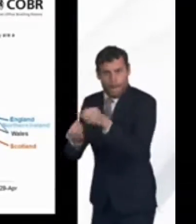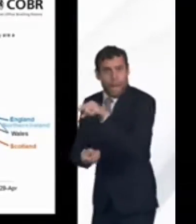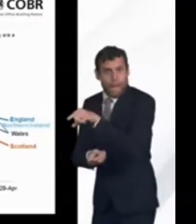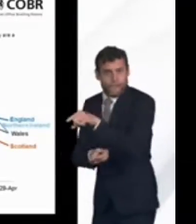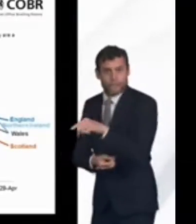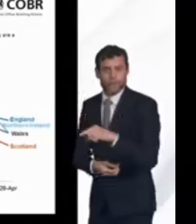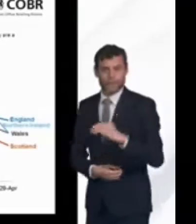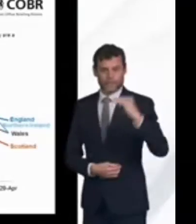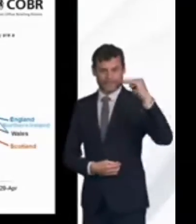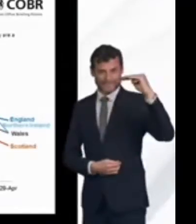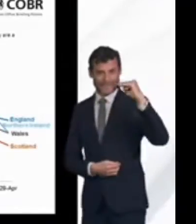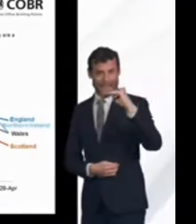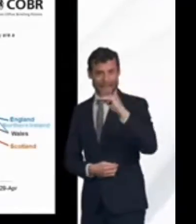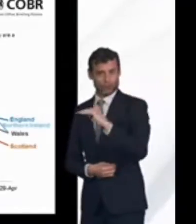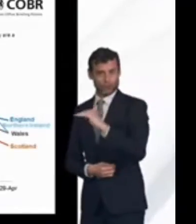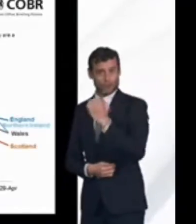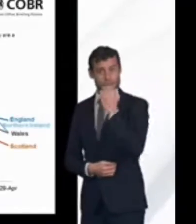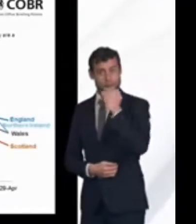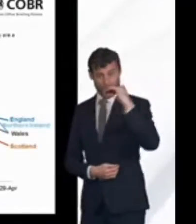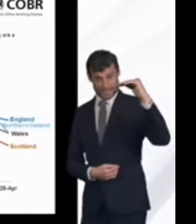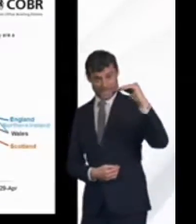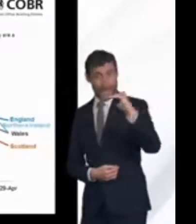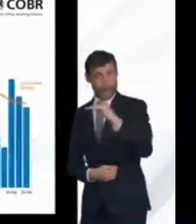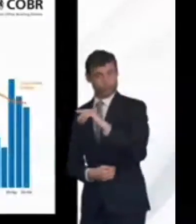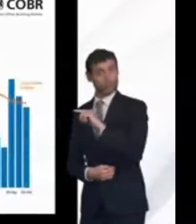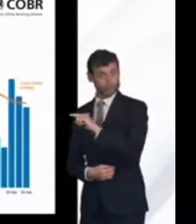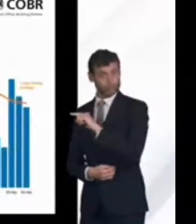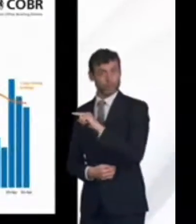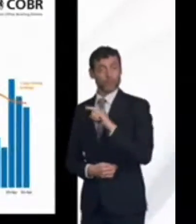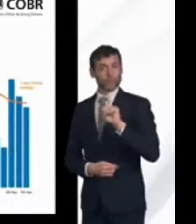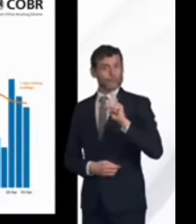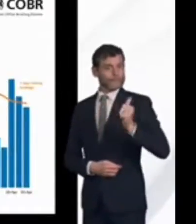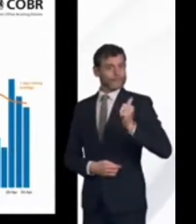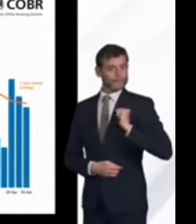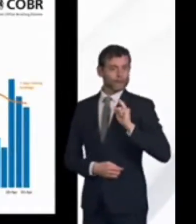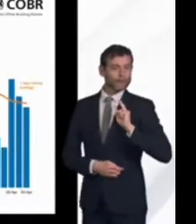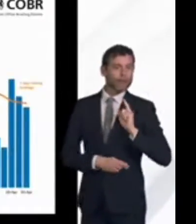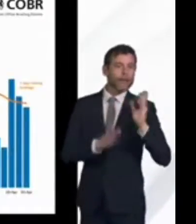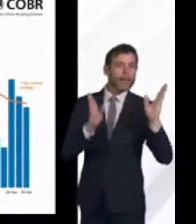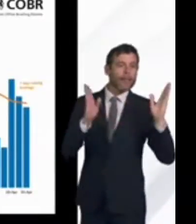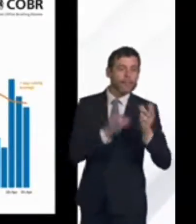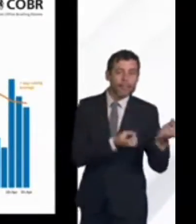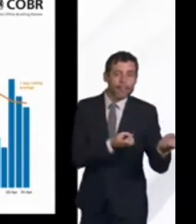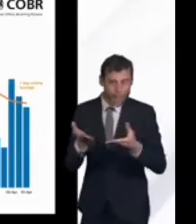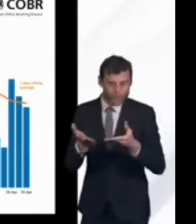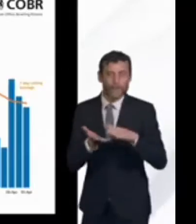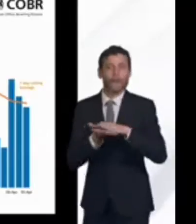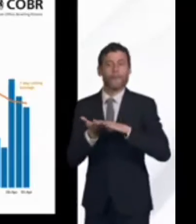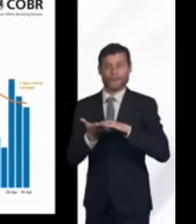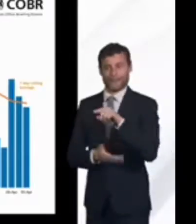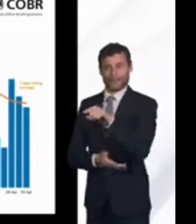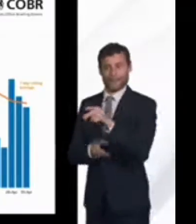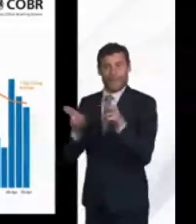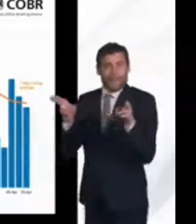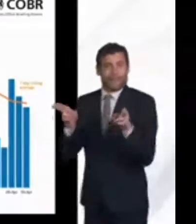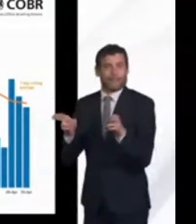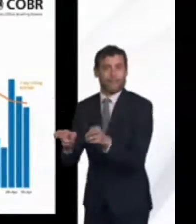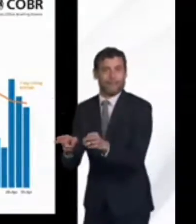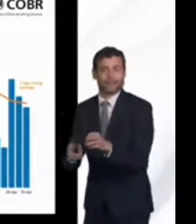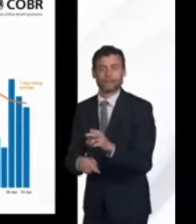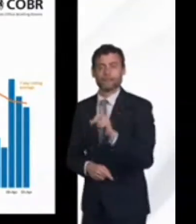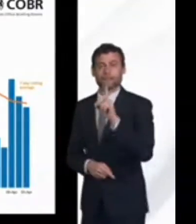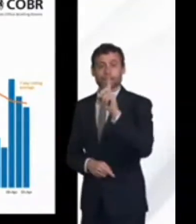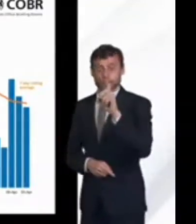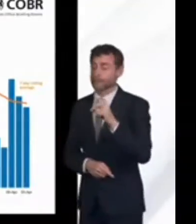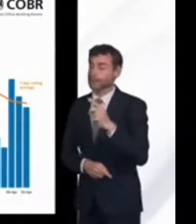expect, but it's on its way down. Next slide, please. And that in turn starts to lead to the decrease in